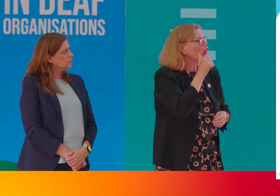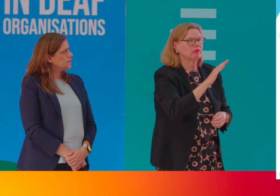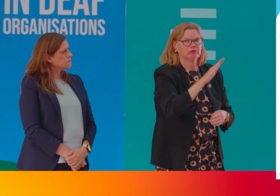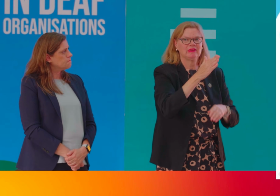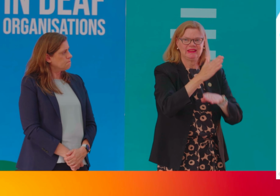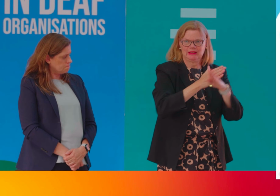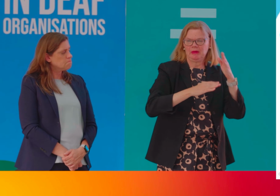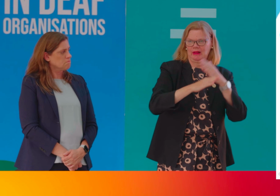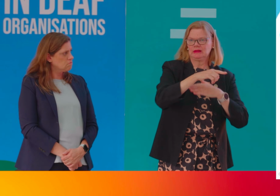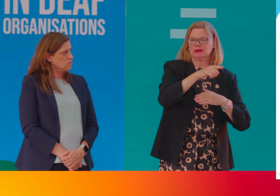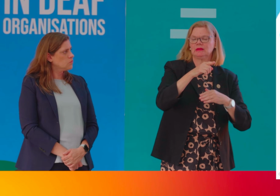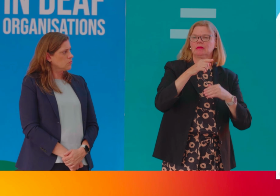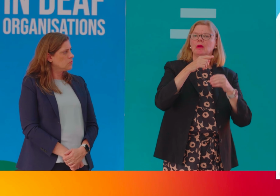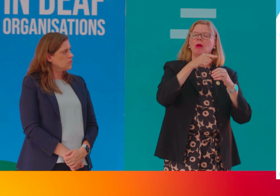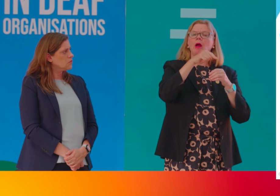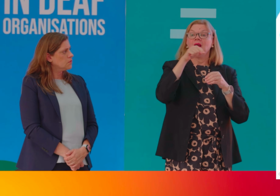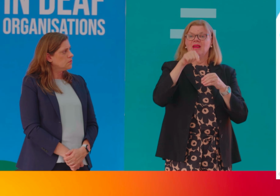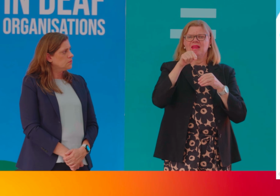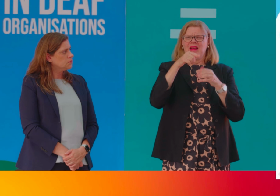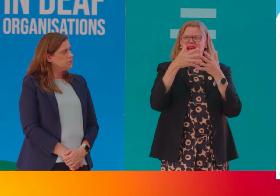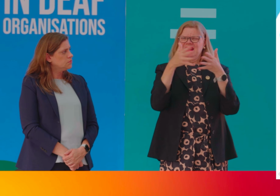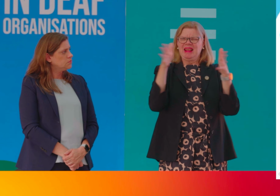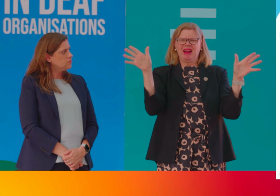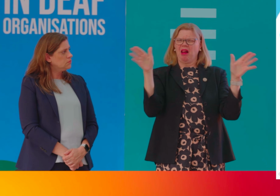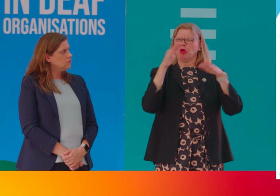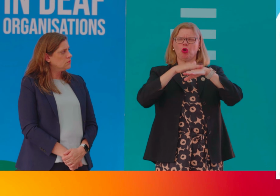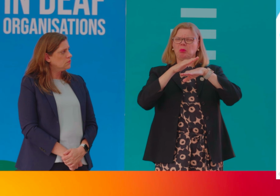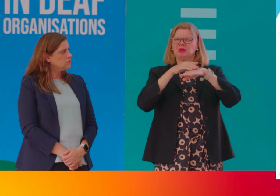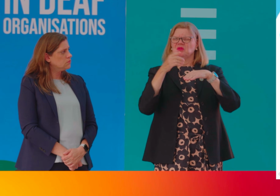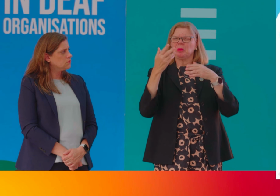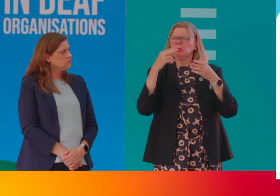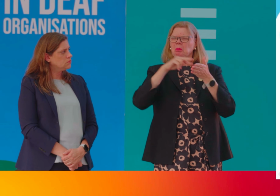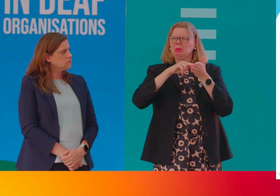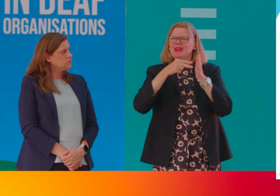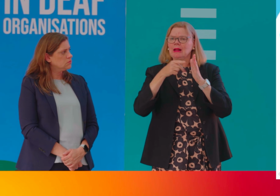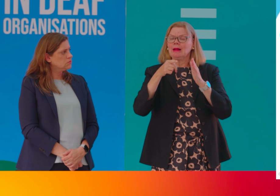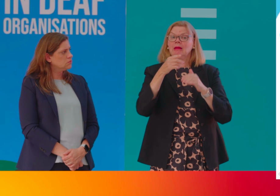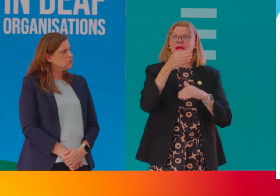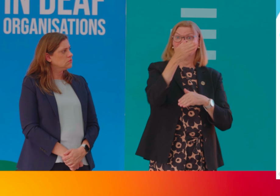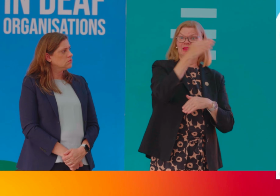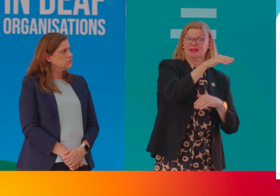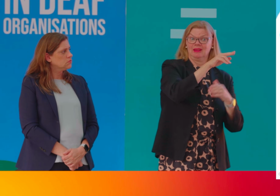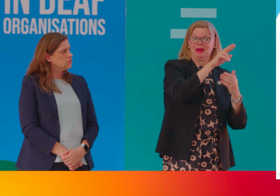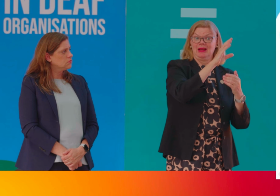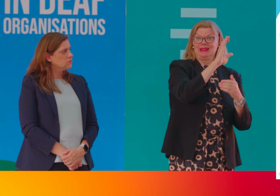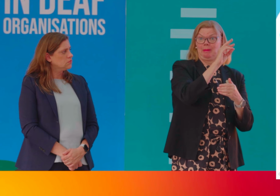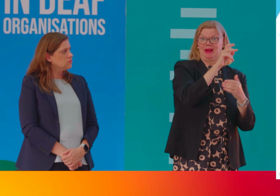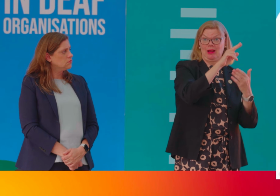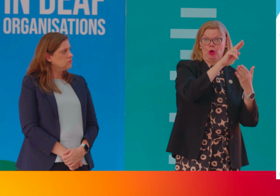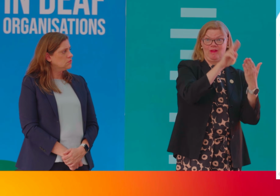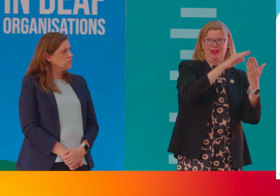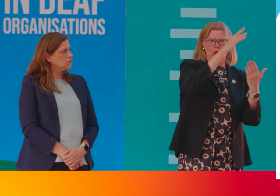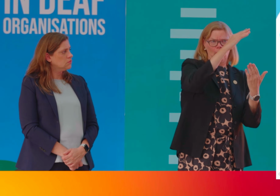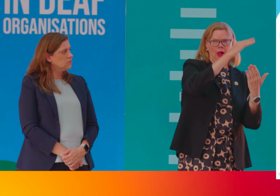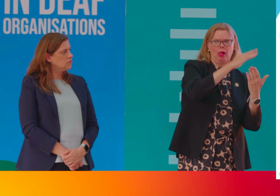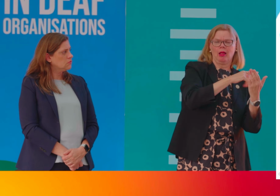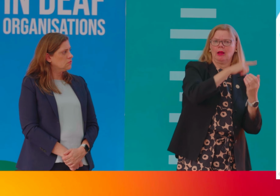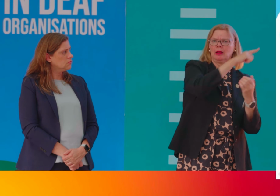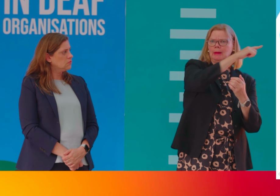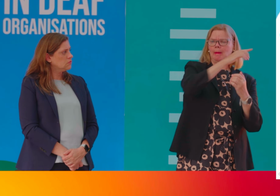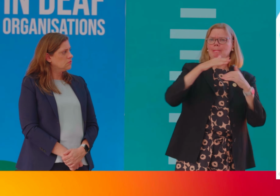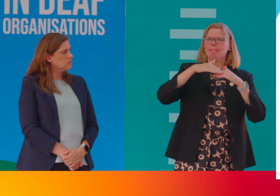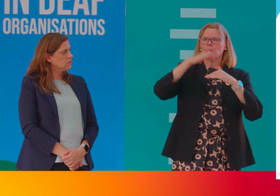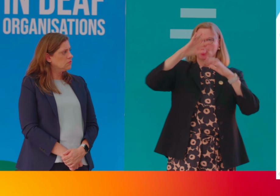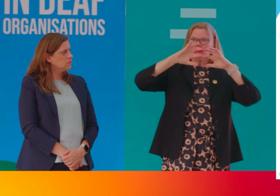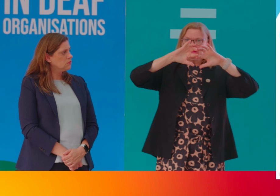year 2016 on women and girls with disability. This comment gives